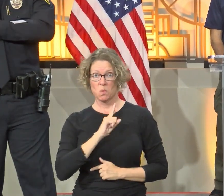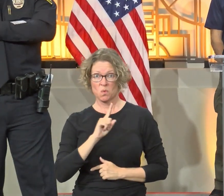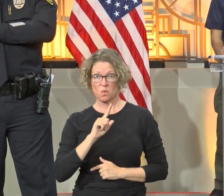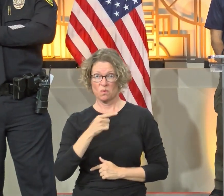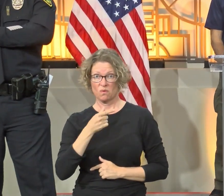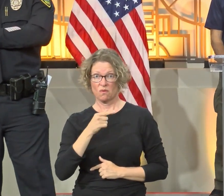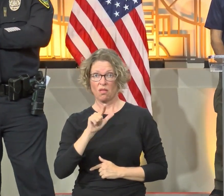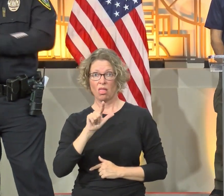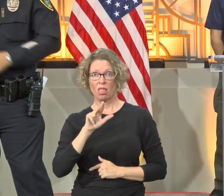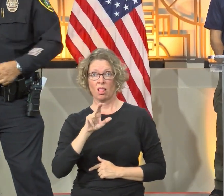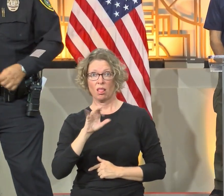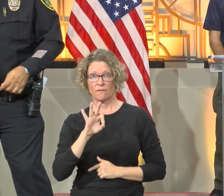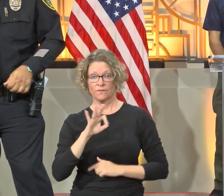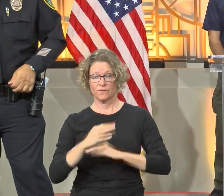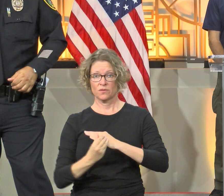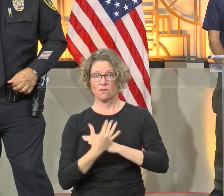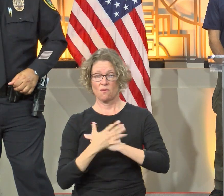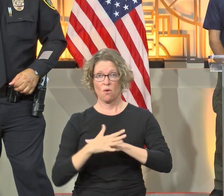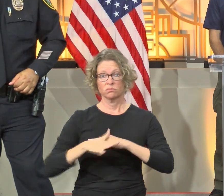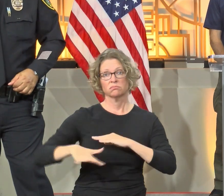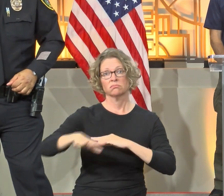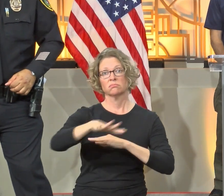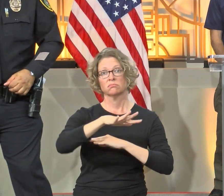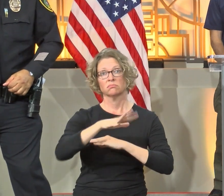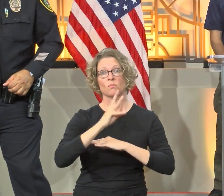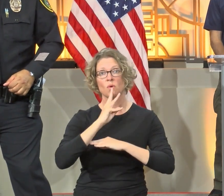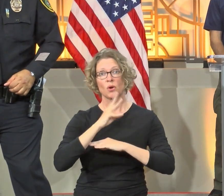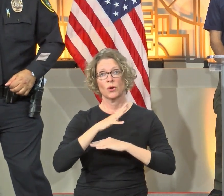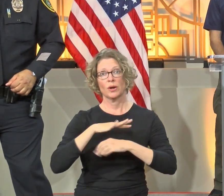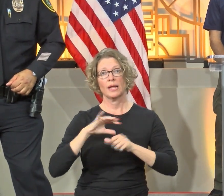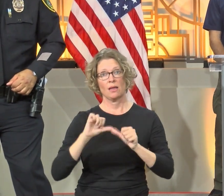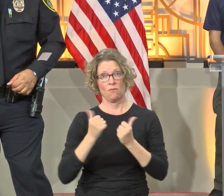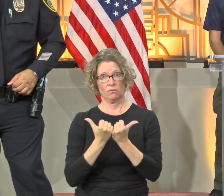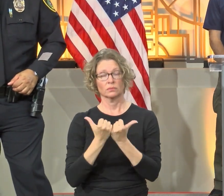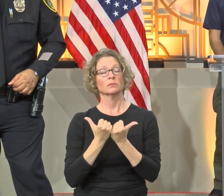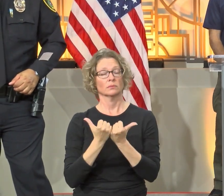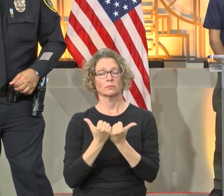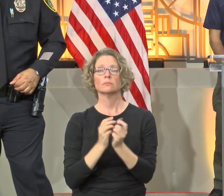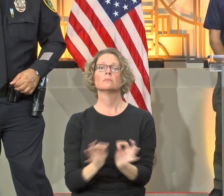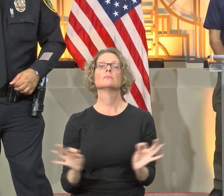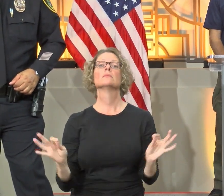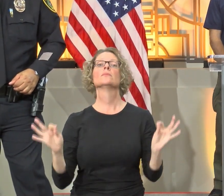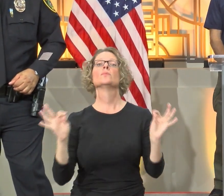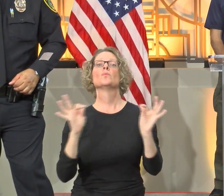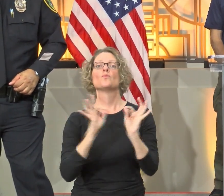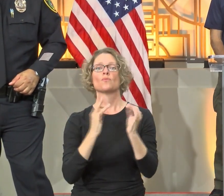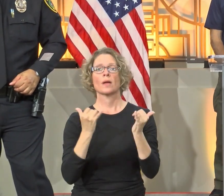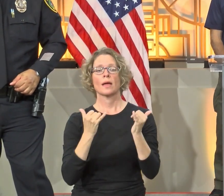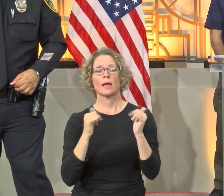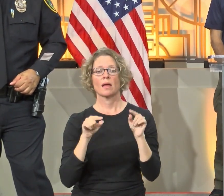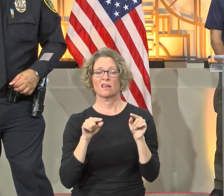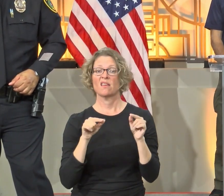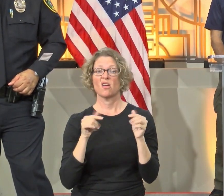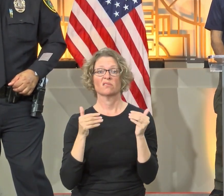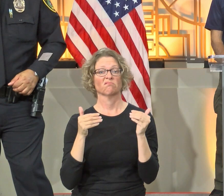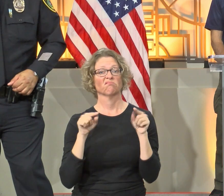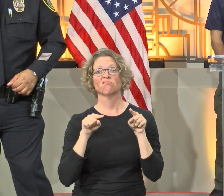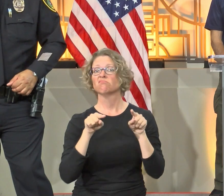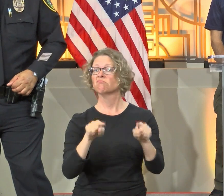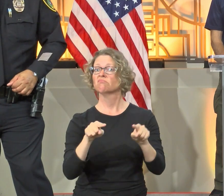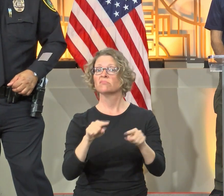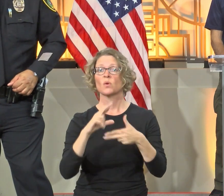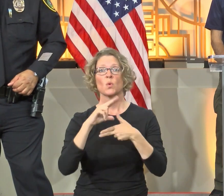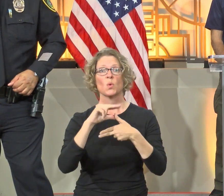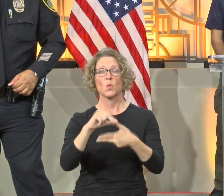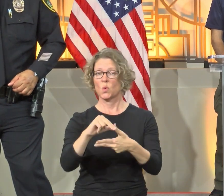is critically important during hurricane season for us to get tested. And quite frankly, it would be selfish